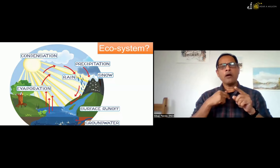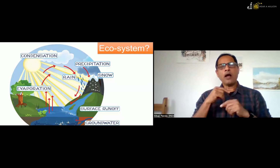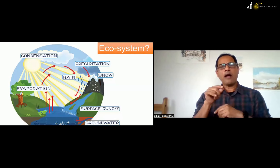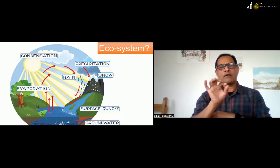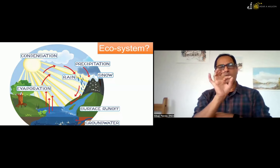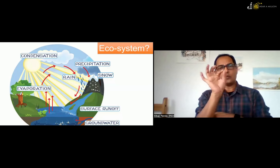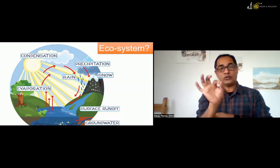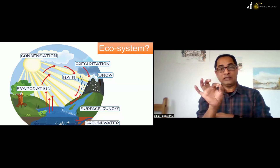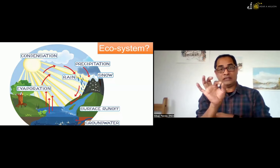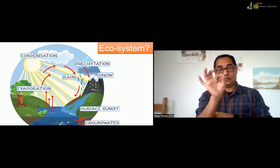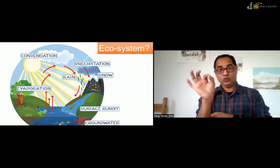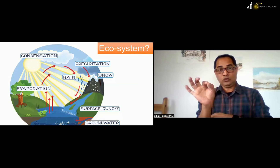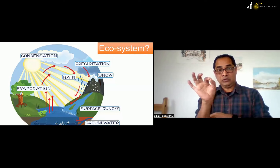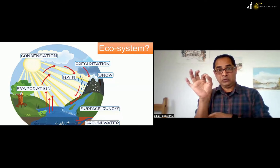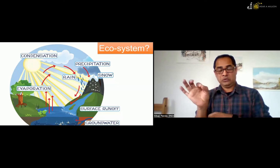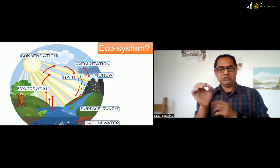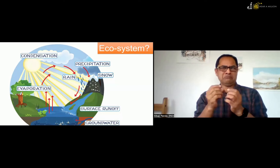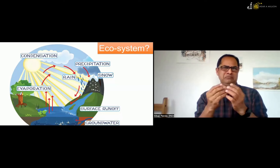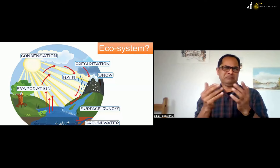think is the deaf ecosystem?